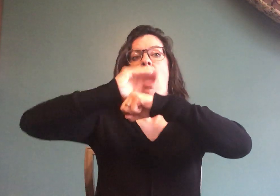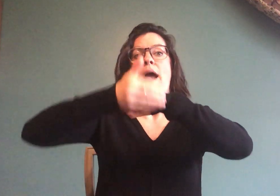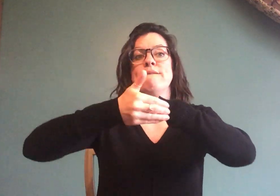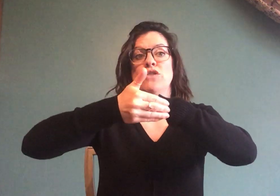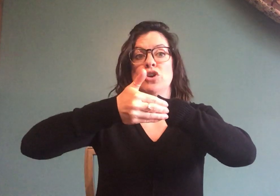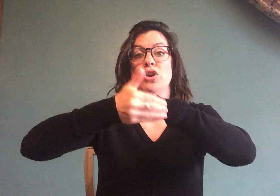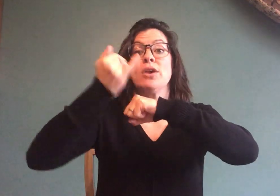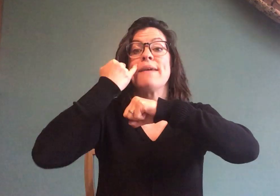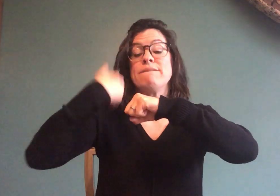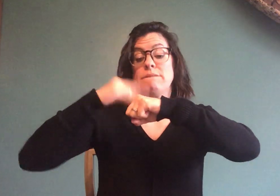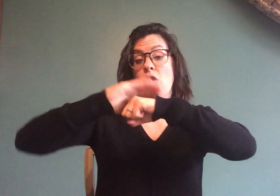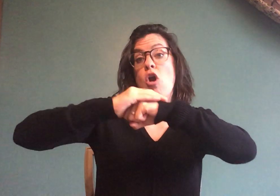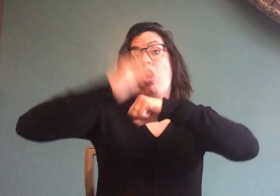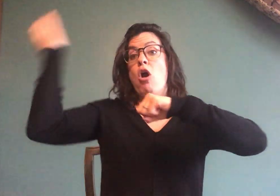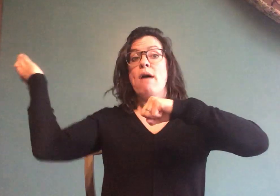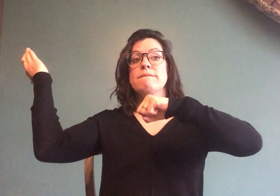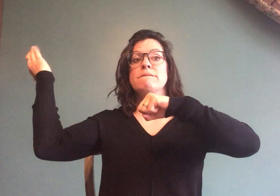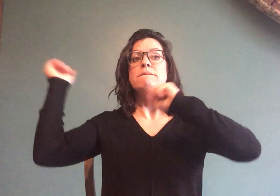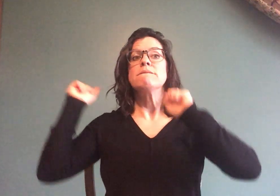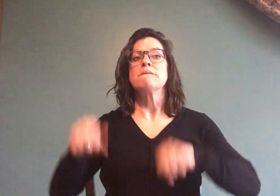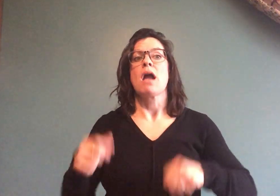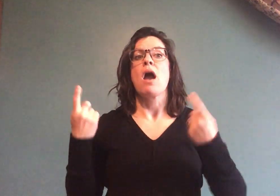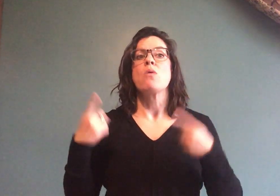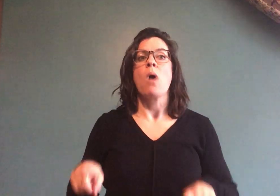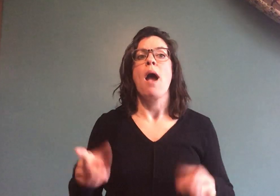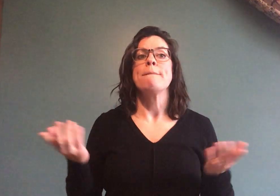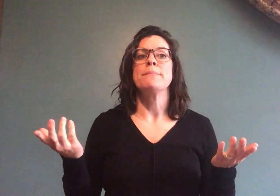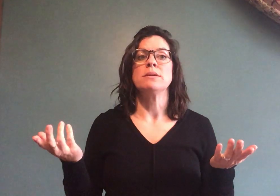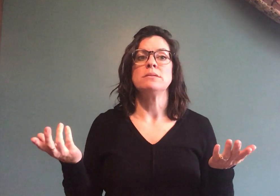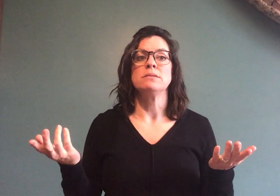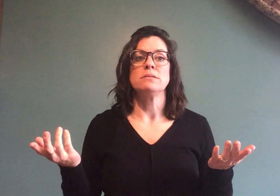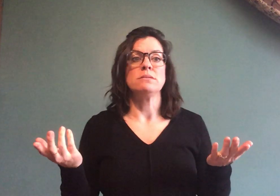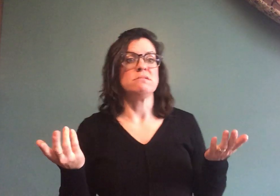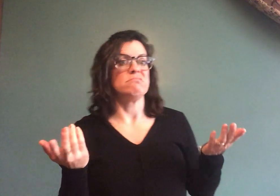here's one. Here's perfect. The cover is what more